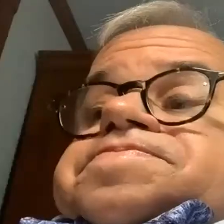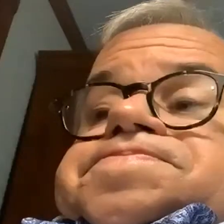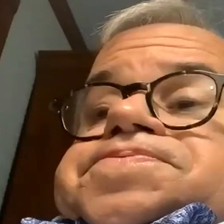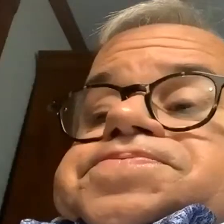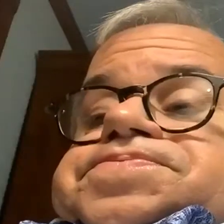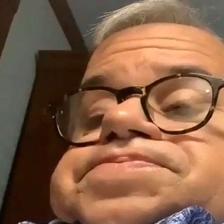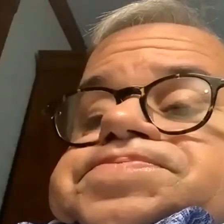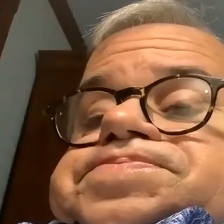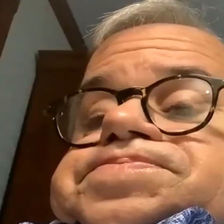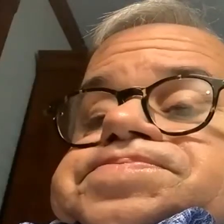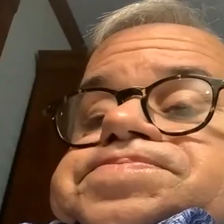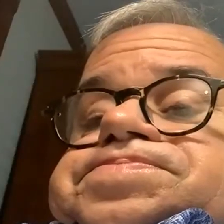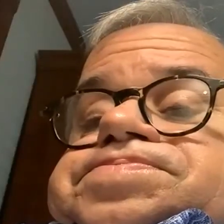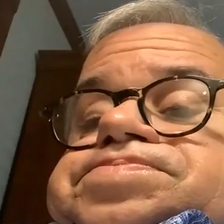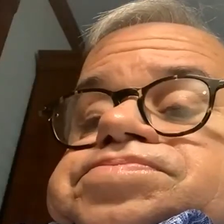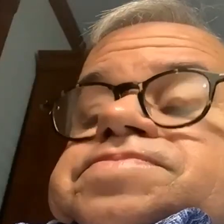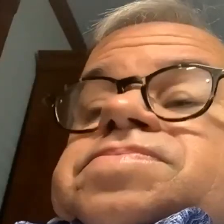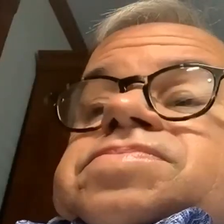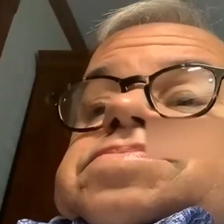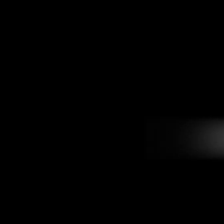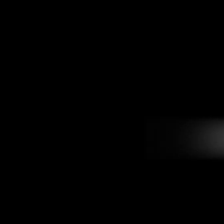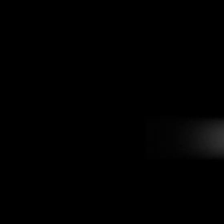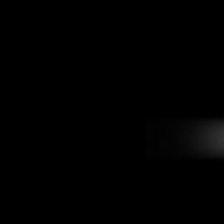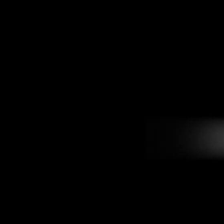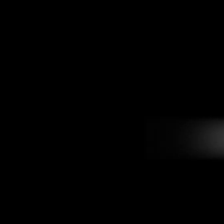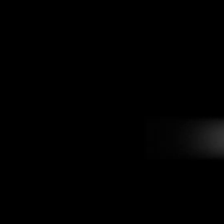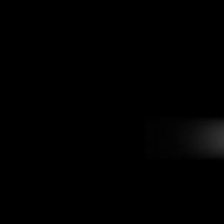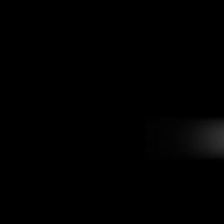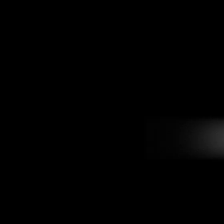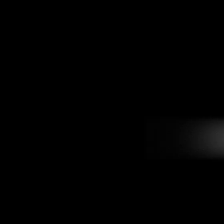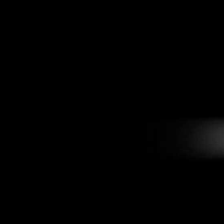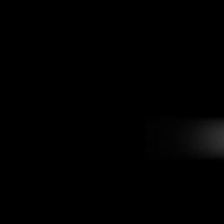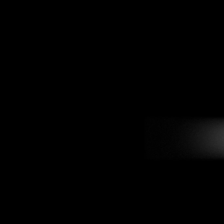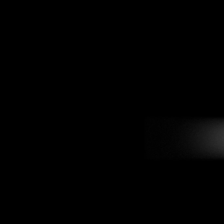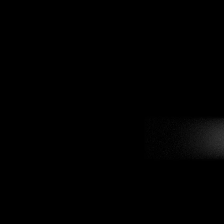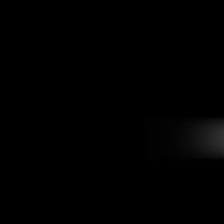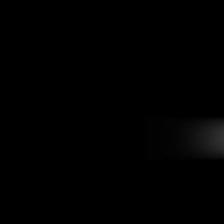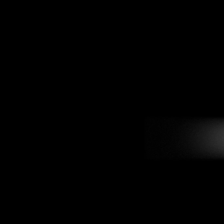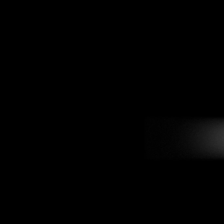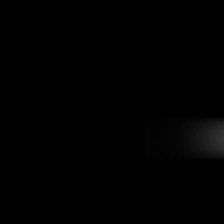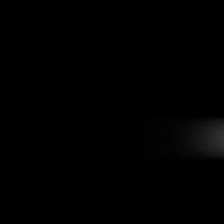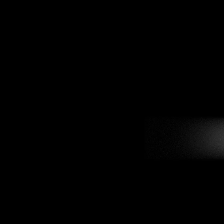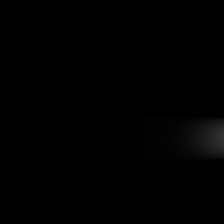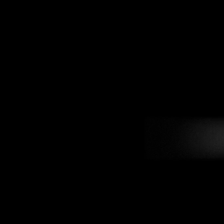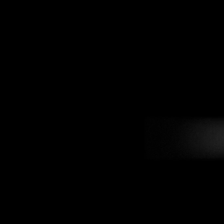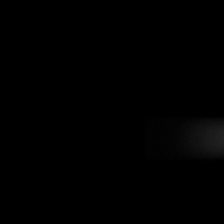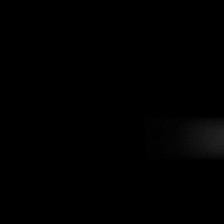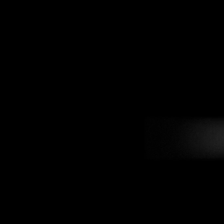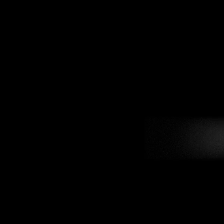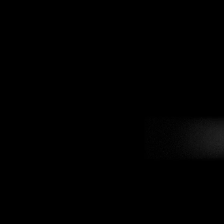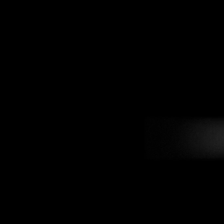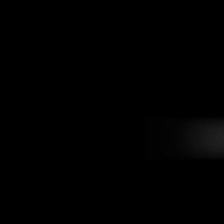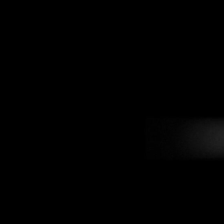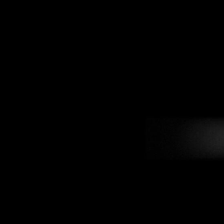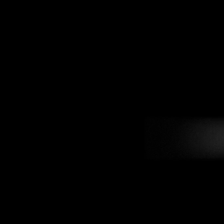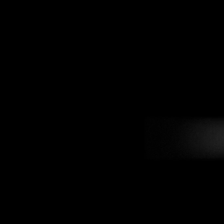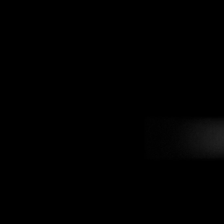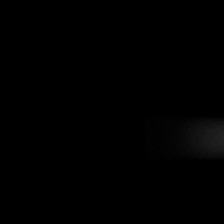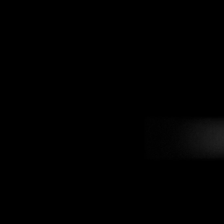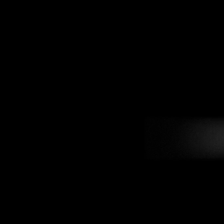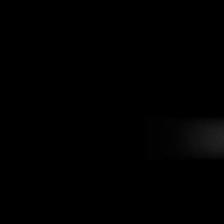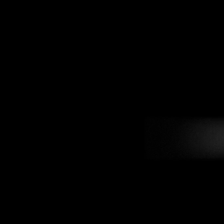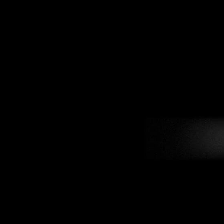Yep. And Greg, you can get started in about 30 seconds. Download yeah. GCE and